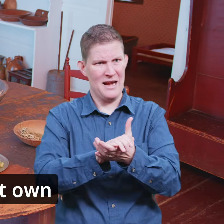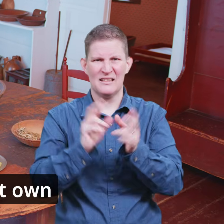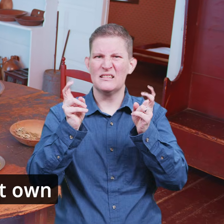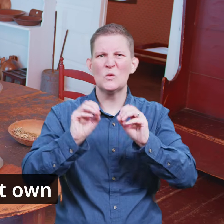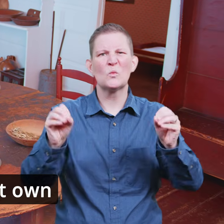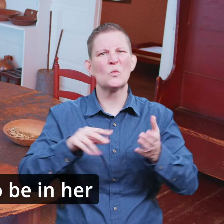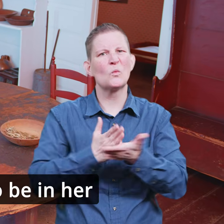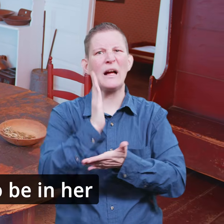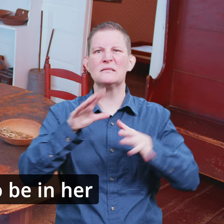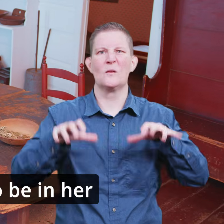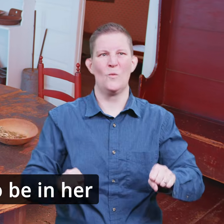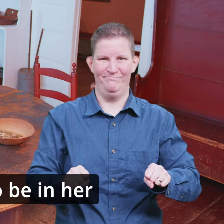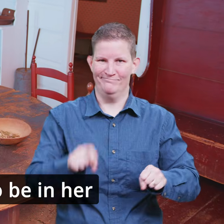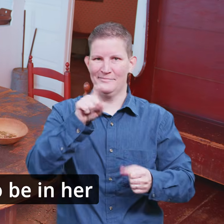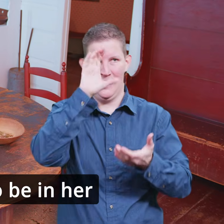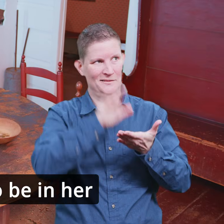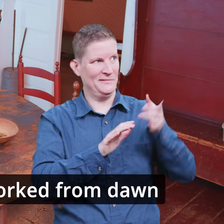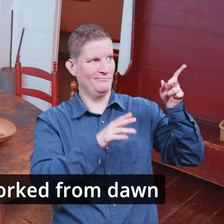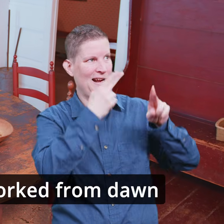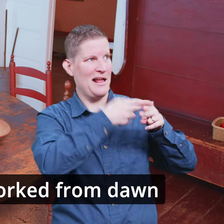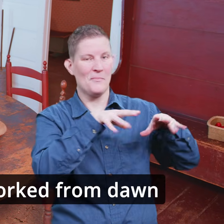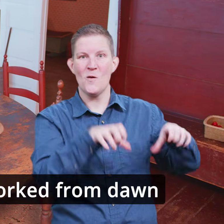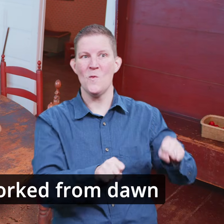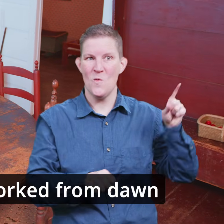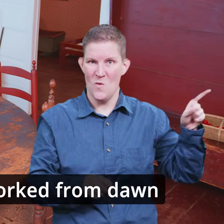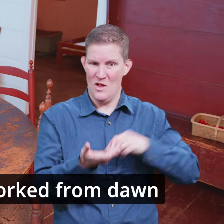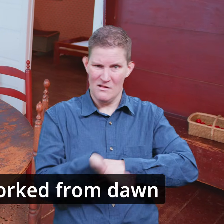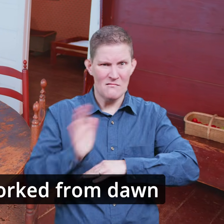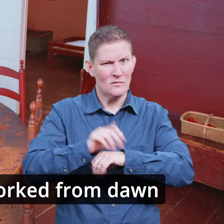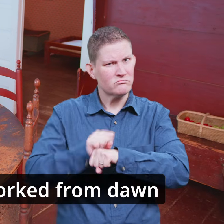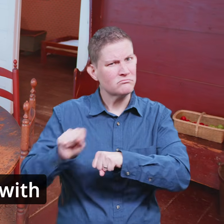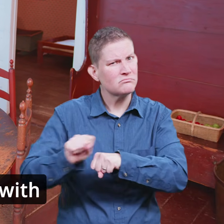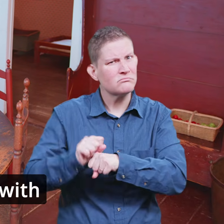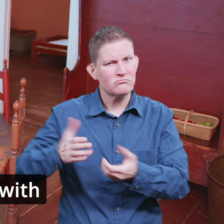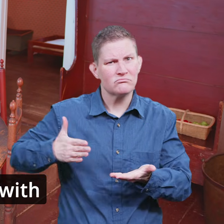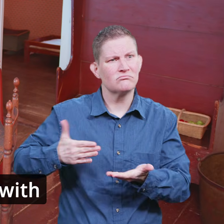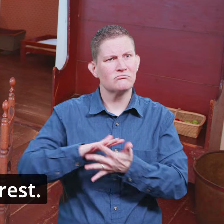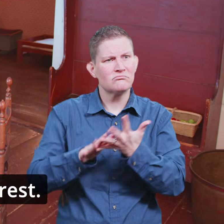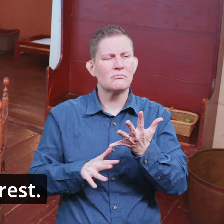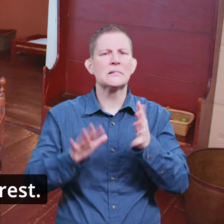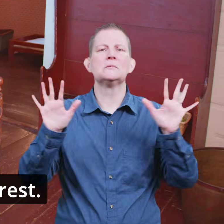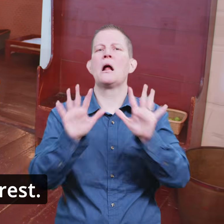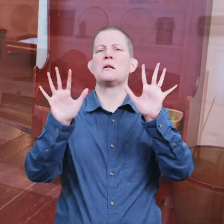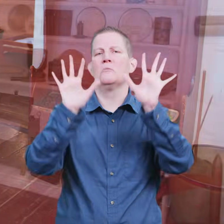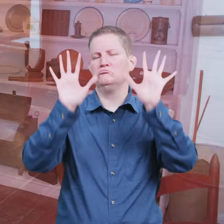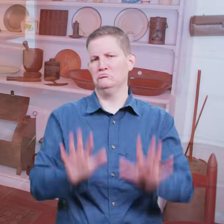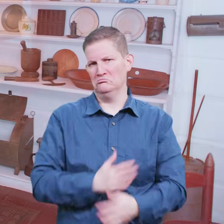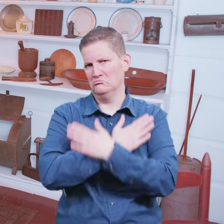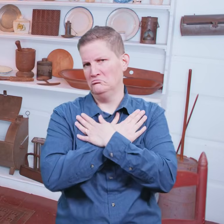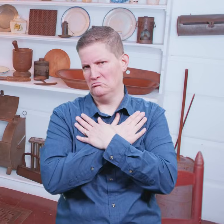married woman could not own anything, it all had to be in her husband's name. But she worked from dawn to late at night with only Sunday to